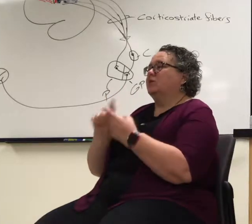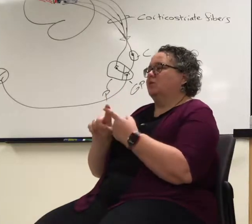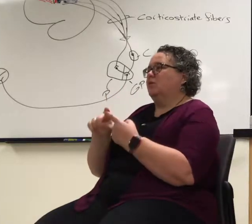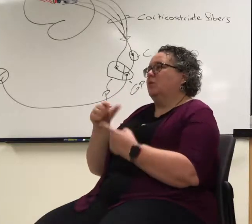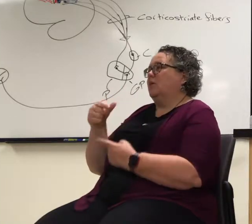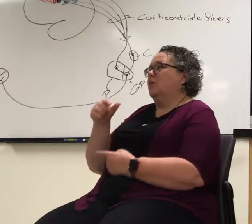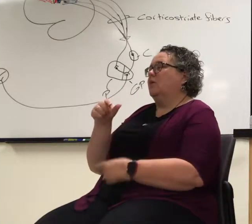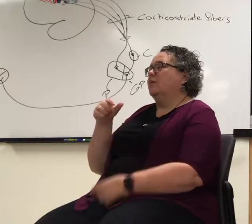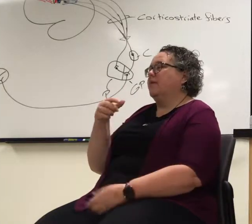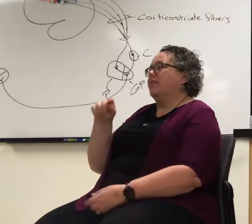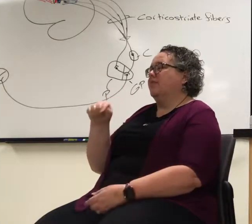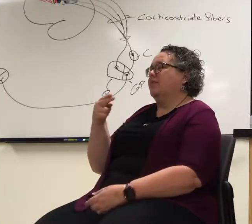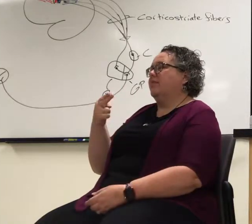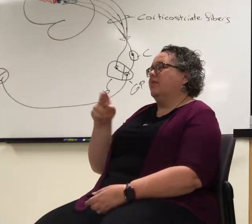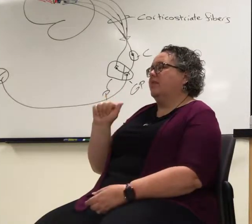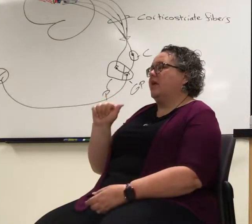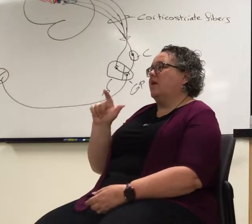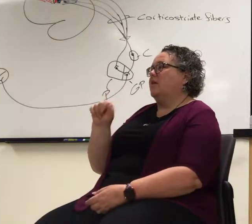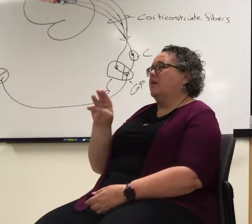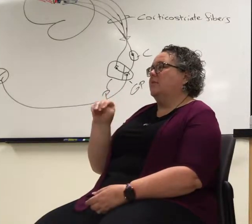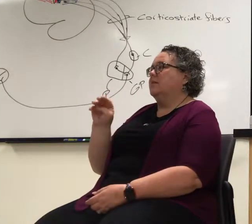will project back to number 1.